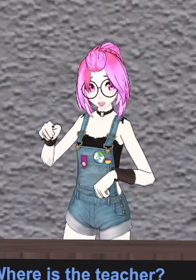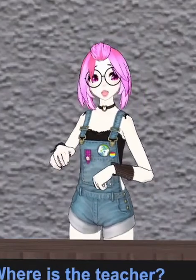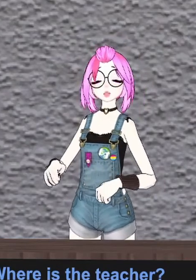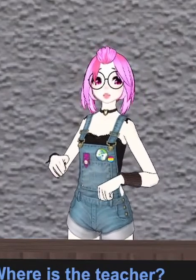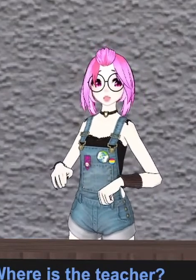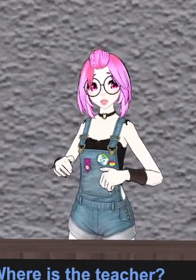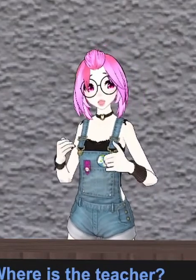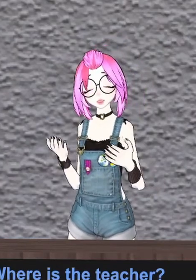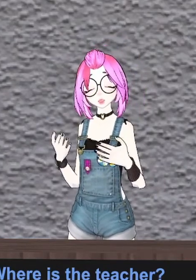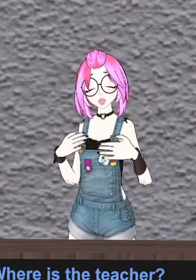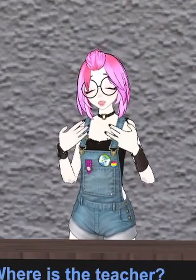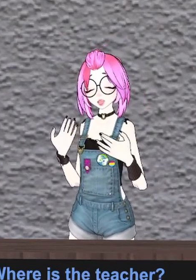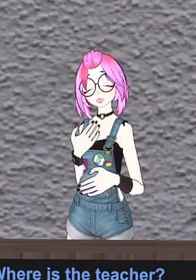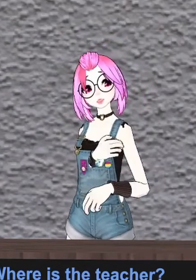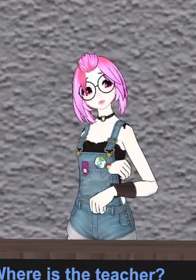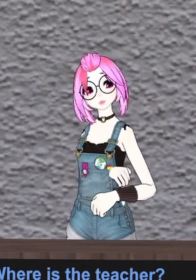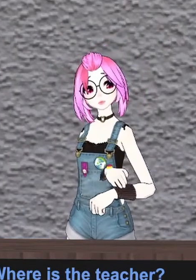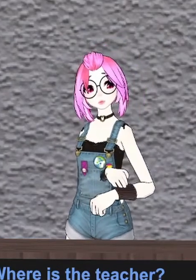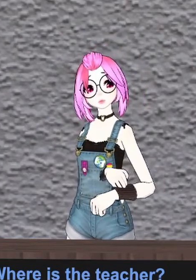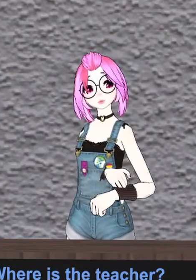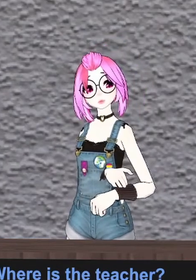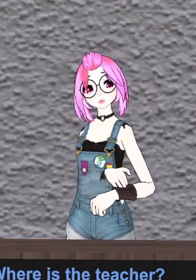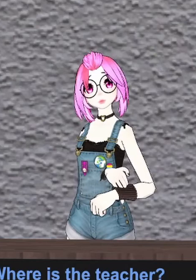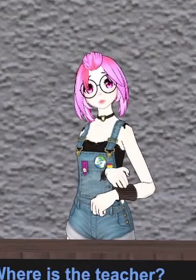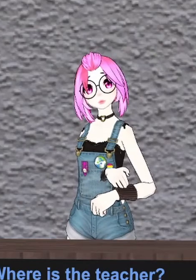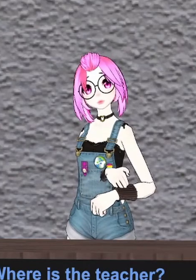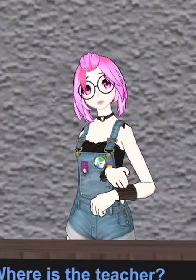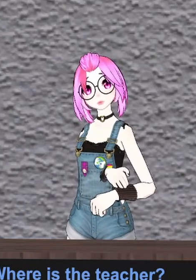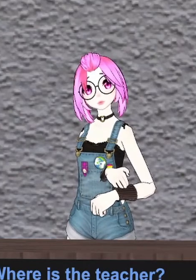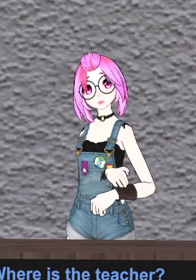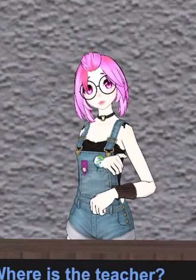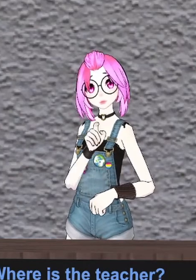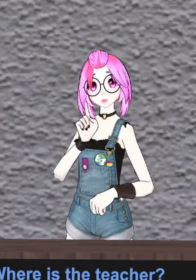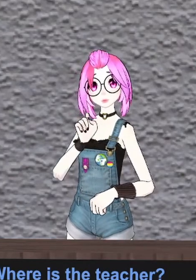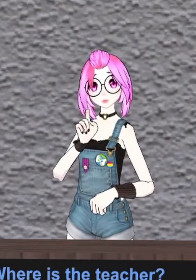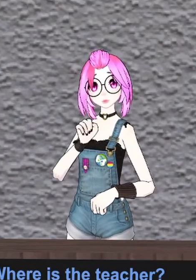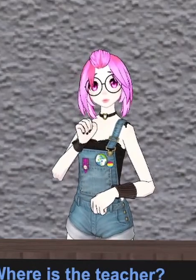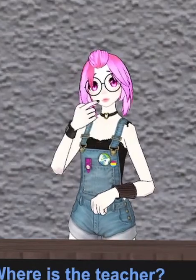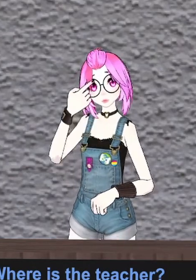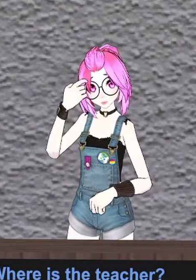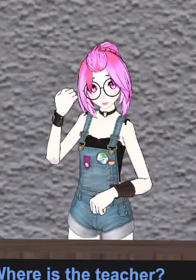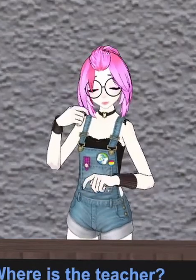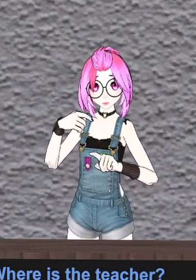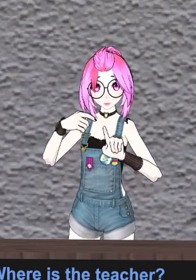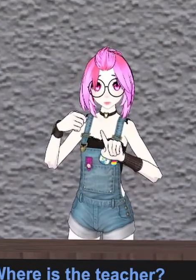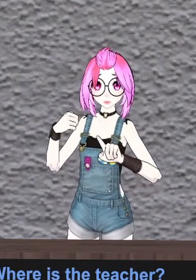Tal. What's your question? Actually, my question was from the last class I was at, which was the